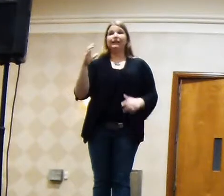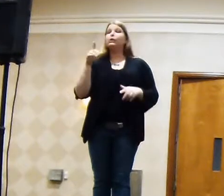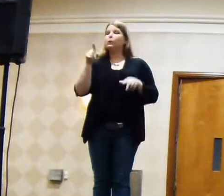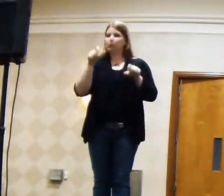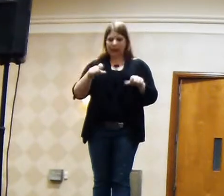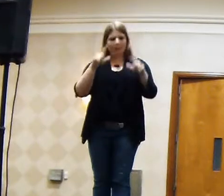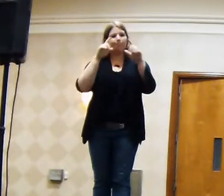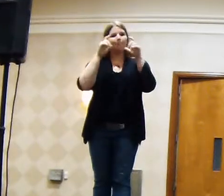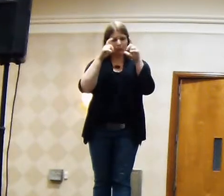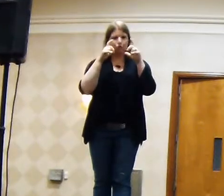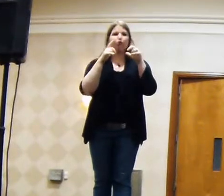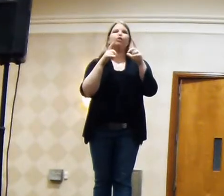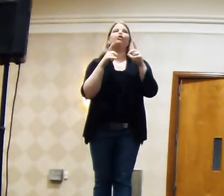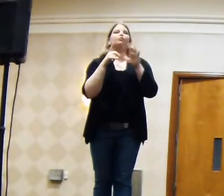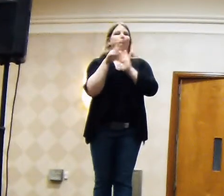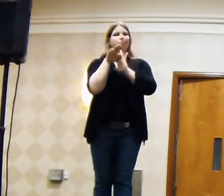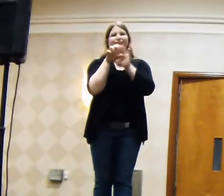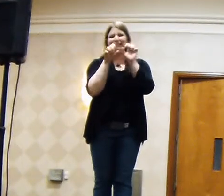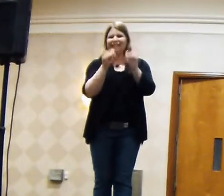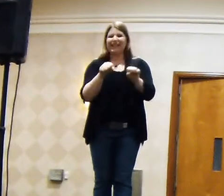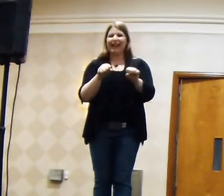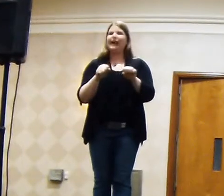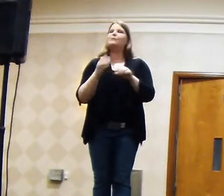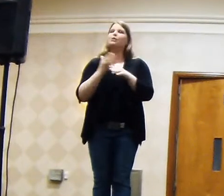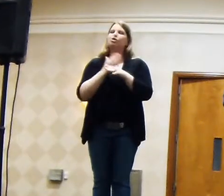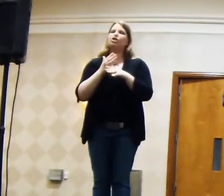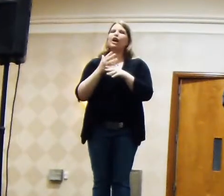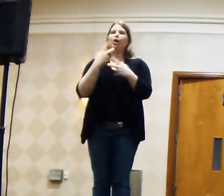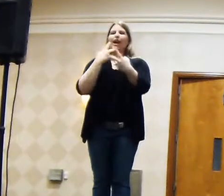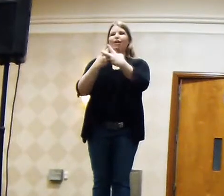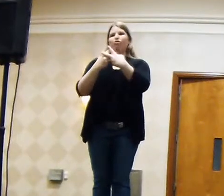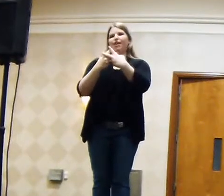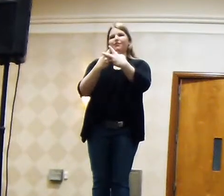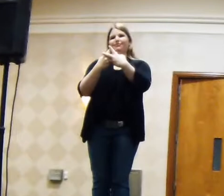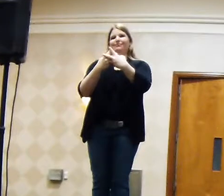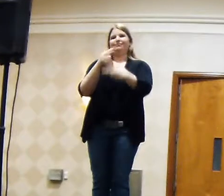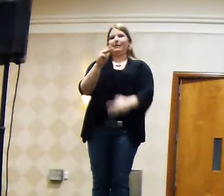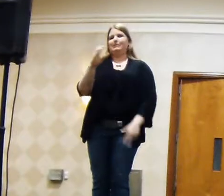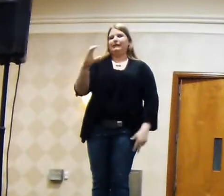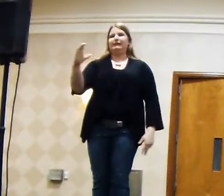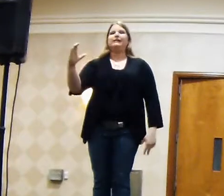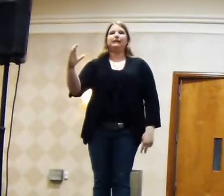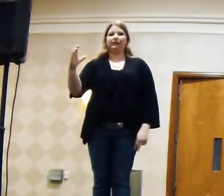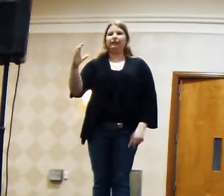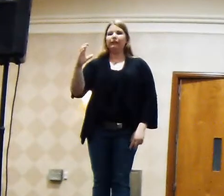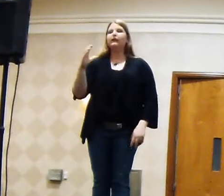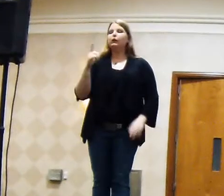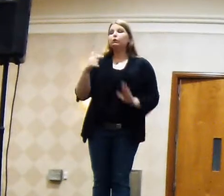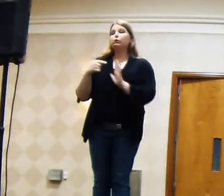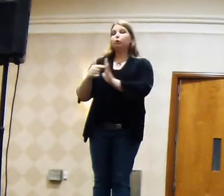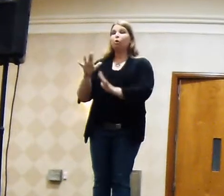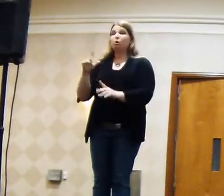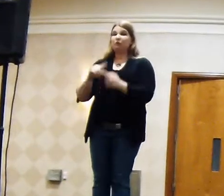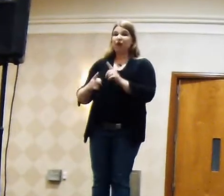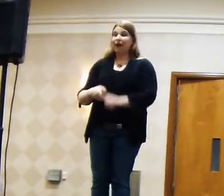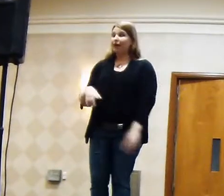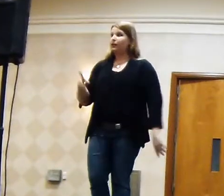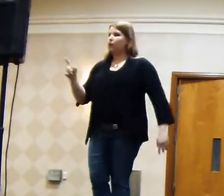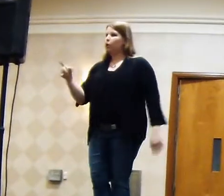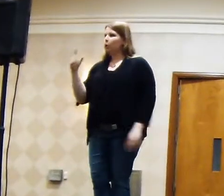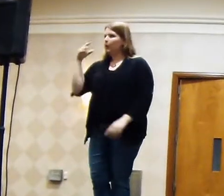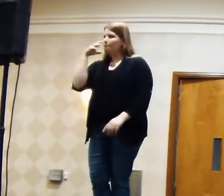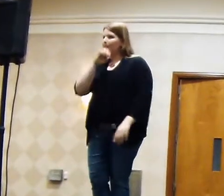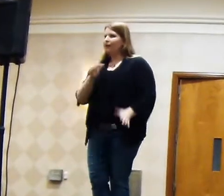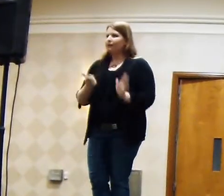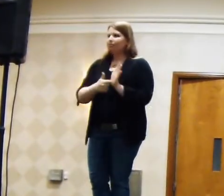MCCC, and share the conversation with your friends at home, and let them know this is what they're missing out on when they're not at